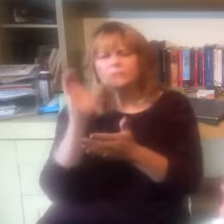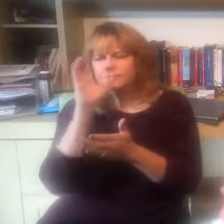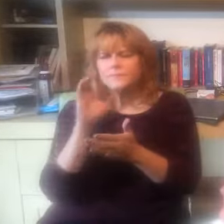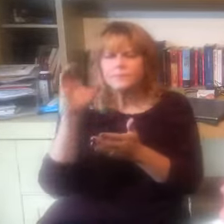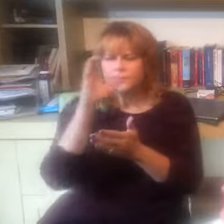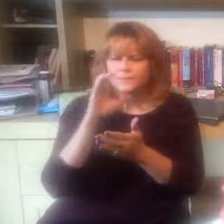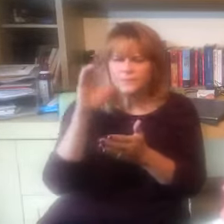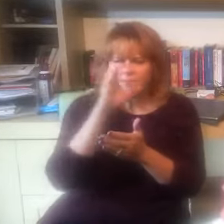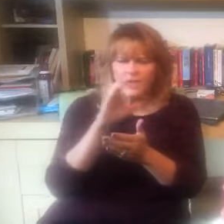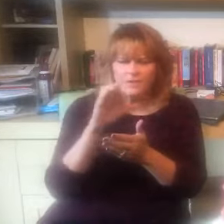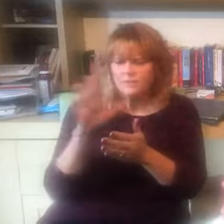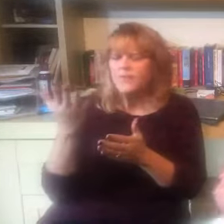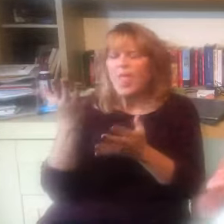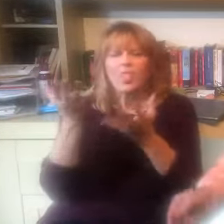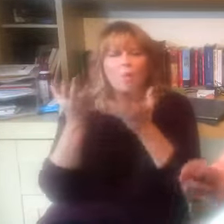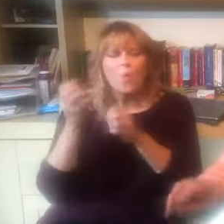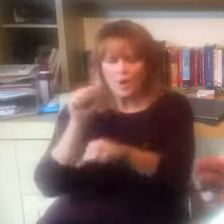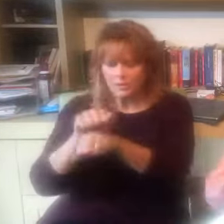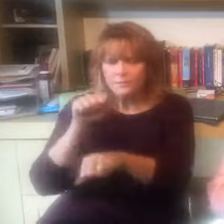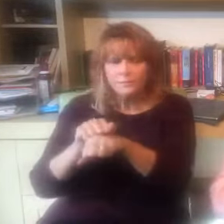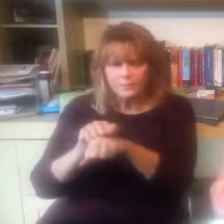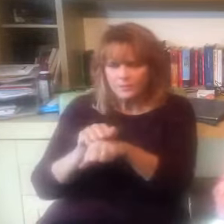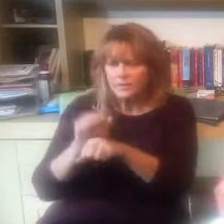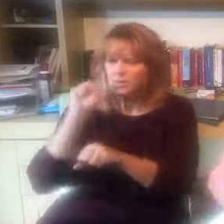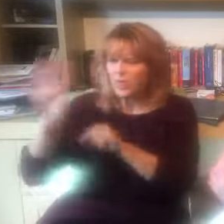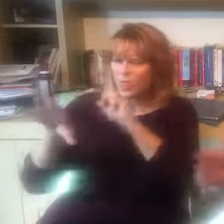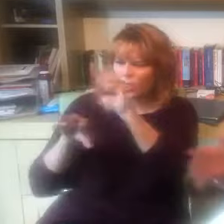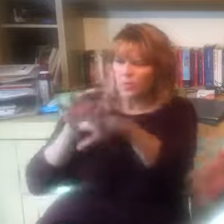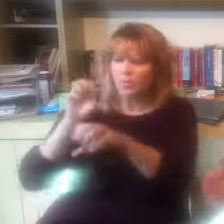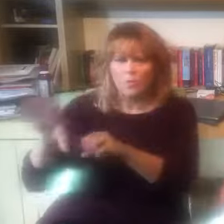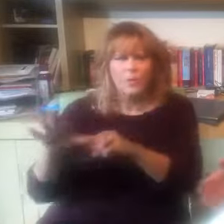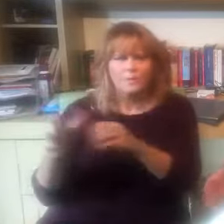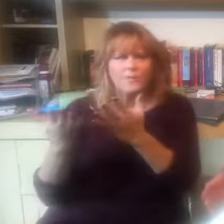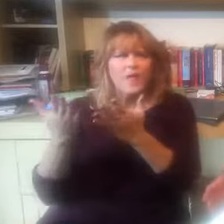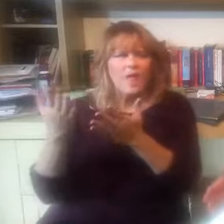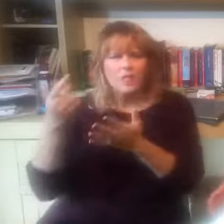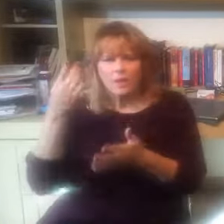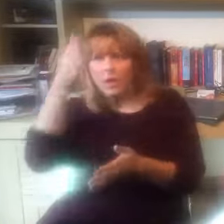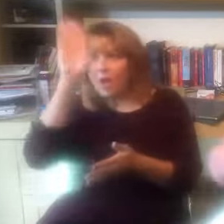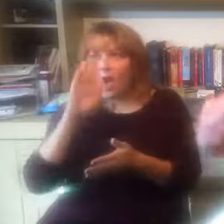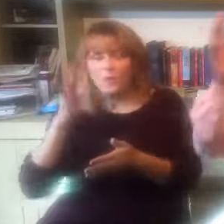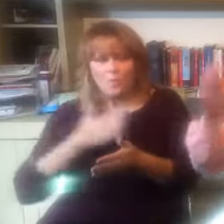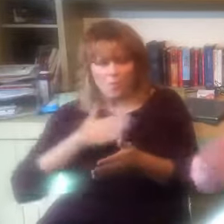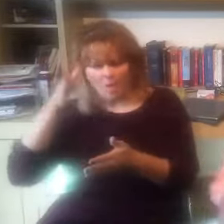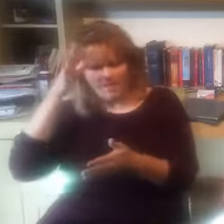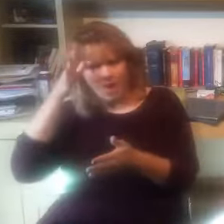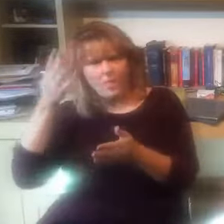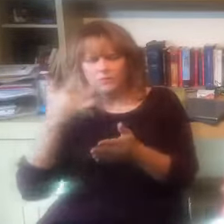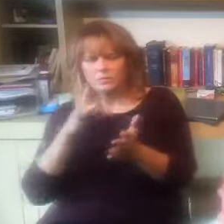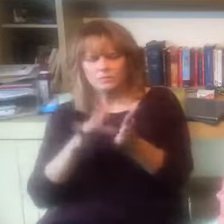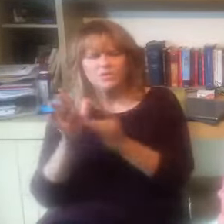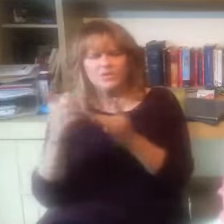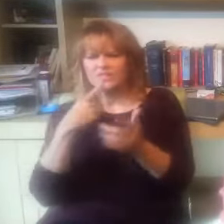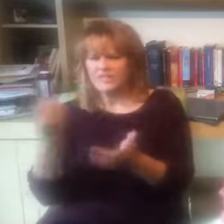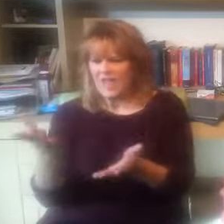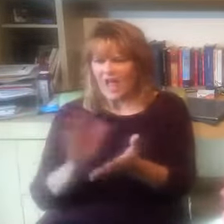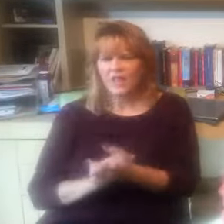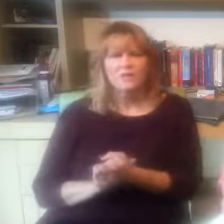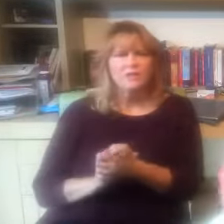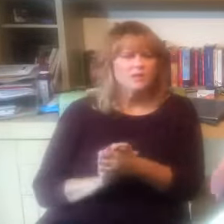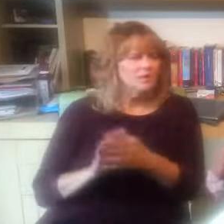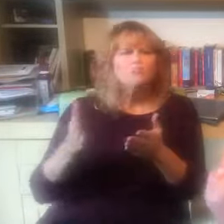to stone Jesus for saying God was his father, now we don't think anything about that. Everybody will say God's their